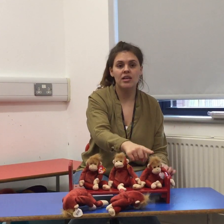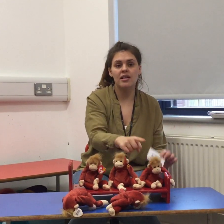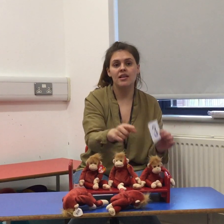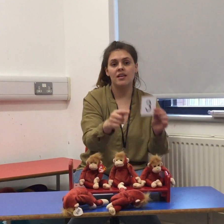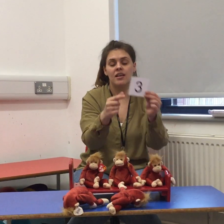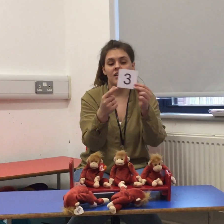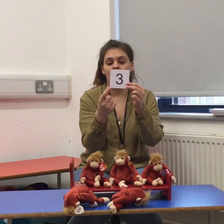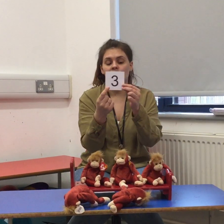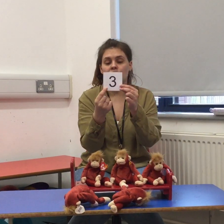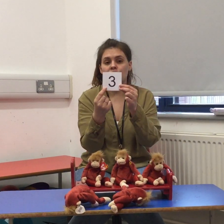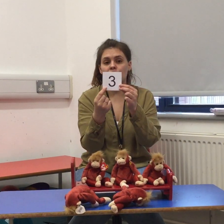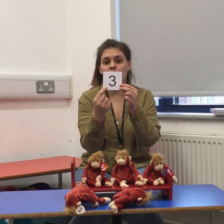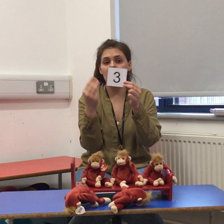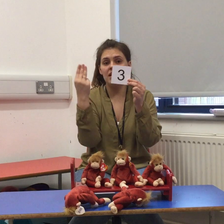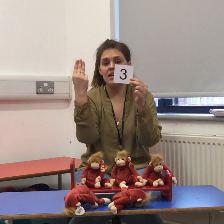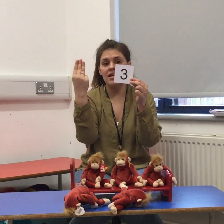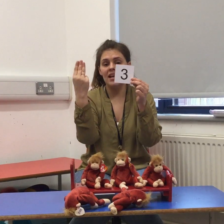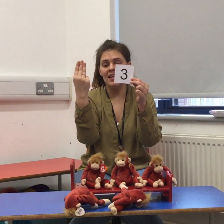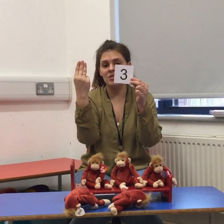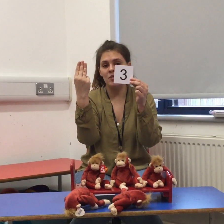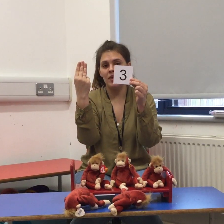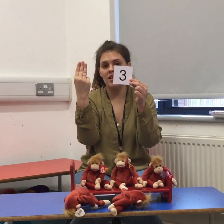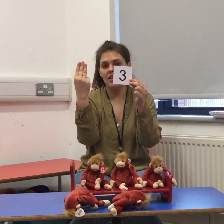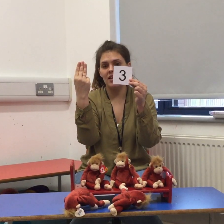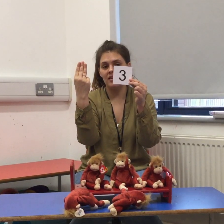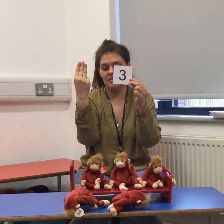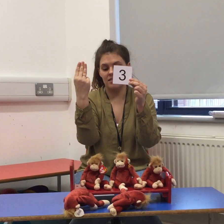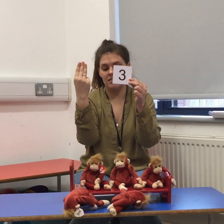1, 2, 3. 3 little monkeys.